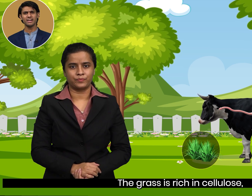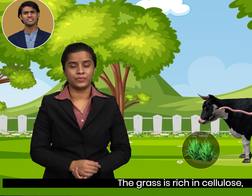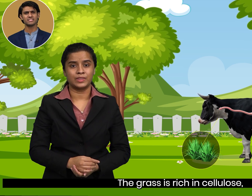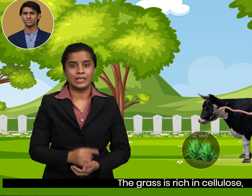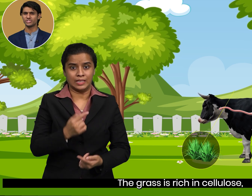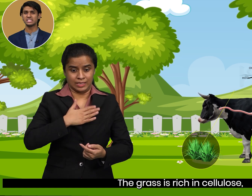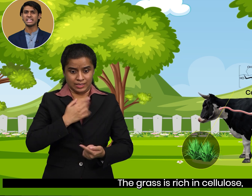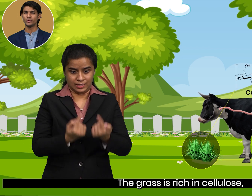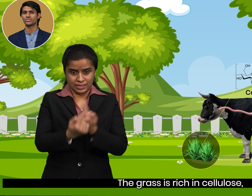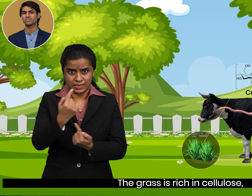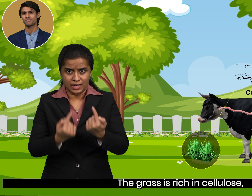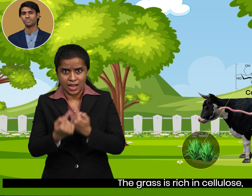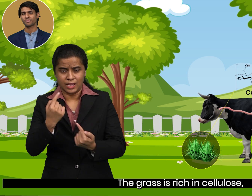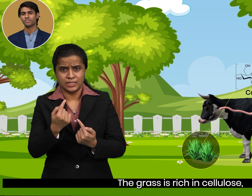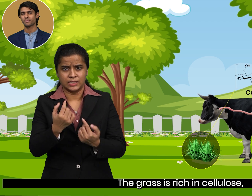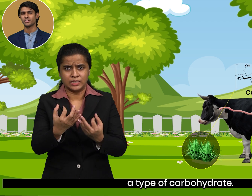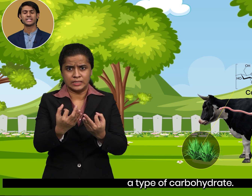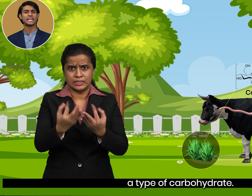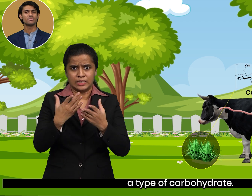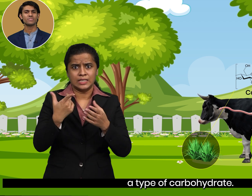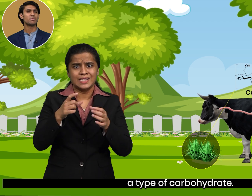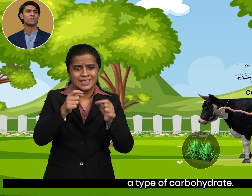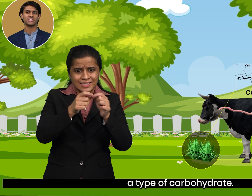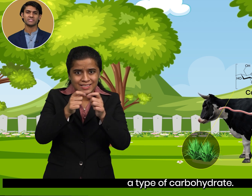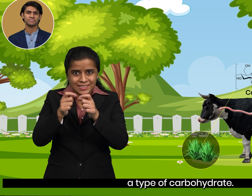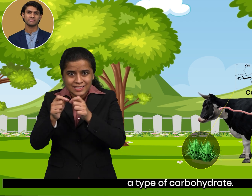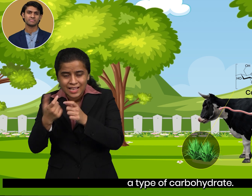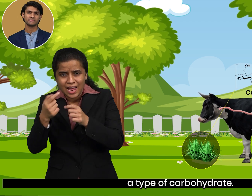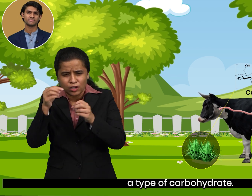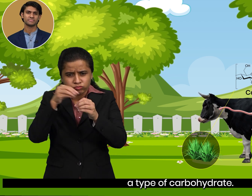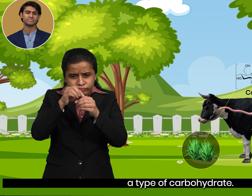The grass is rich in cellulose, a type of carbohydrate.